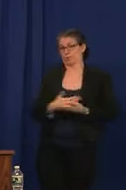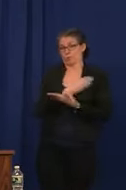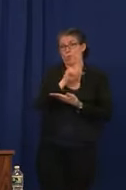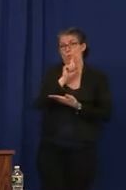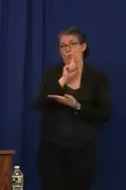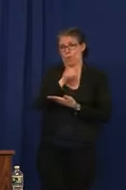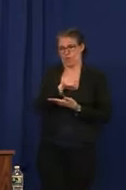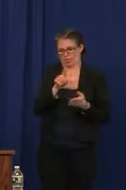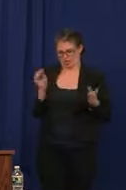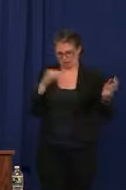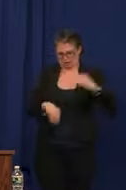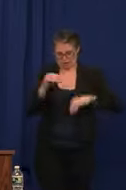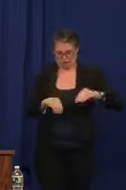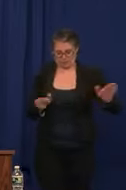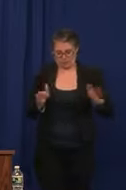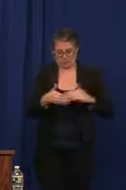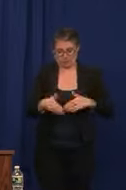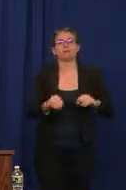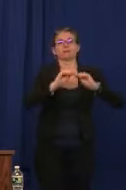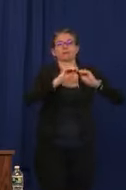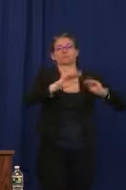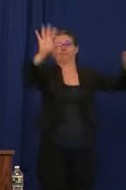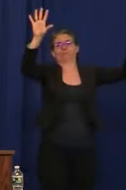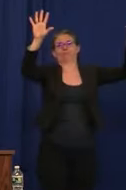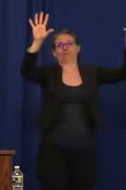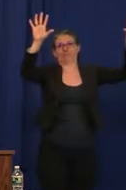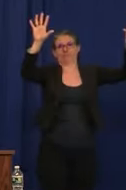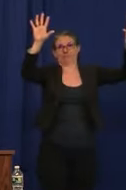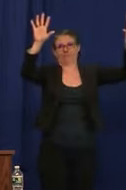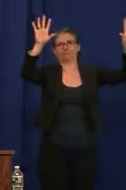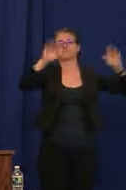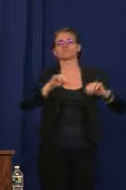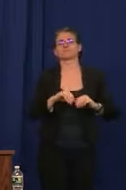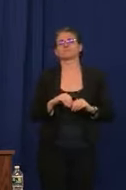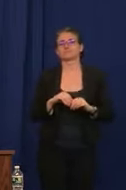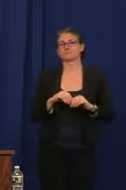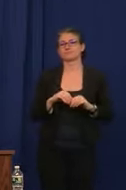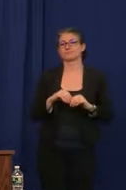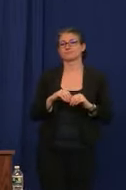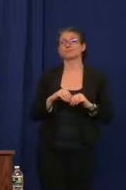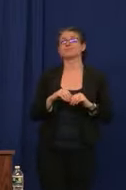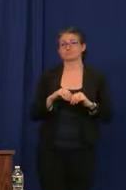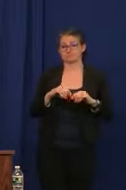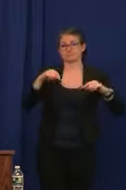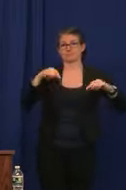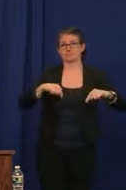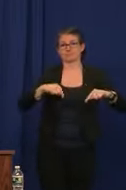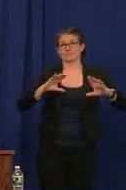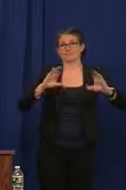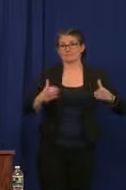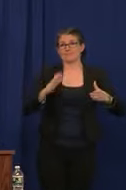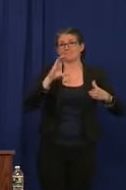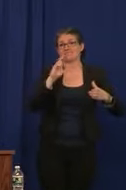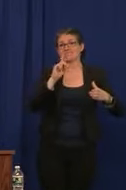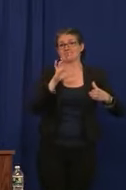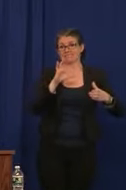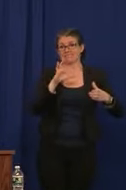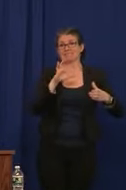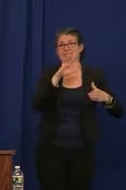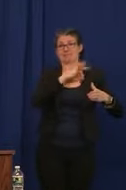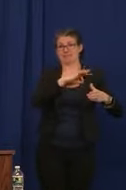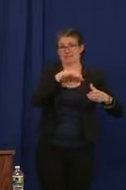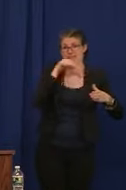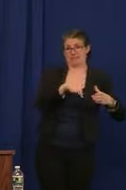state. All told, Maine CDC, working with our colleagues at the Department of Transportation, delivered